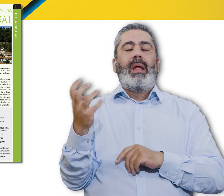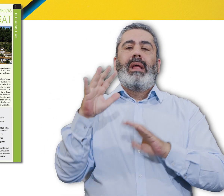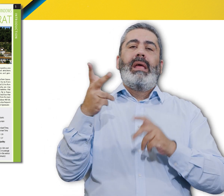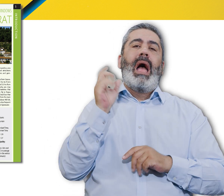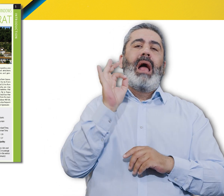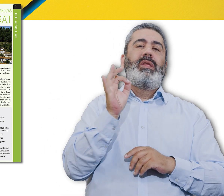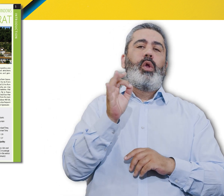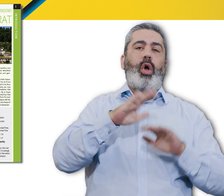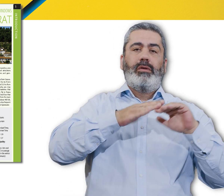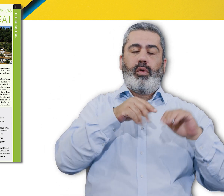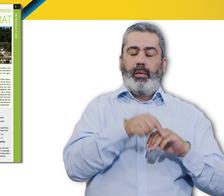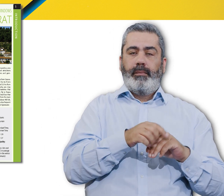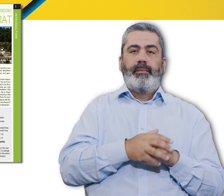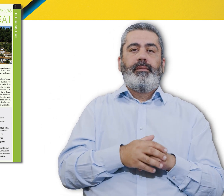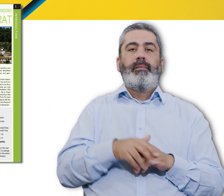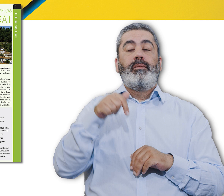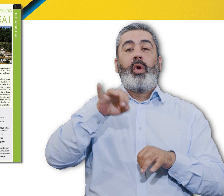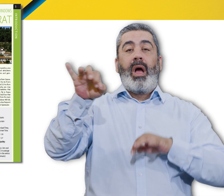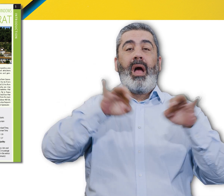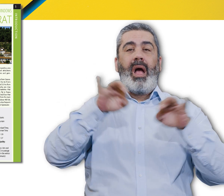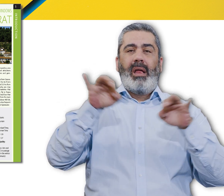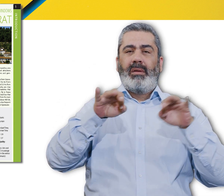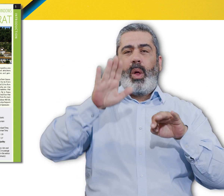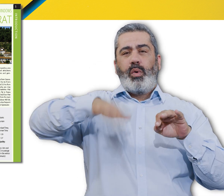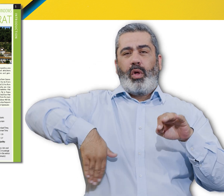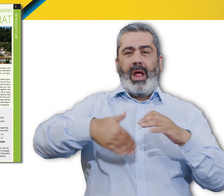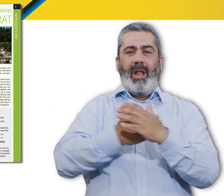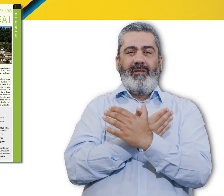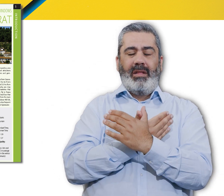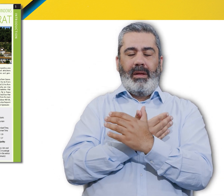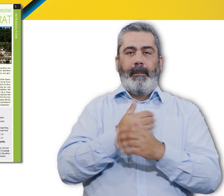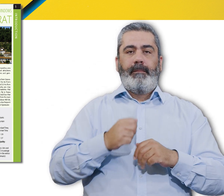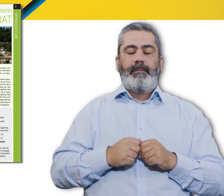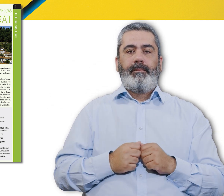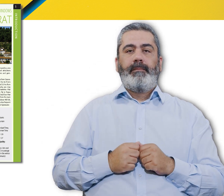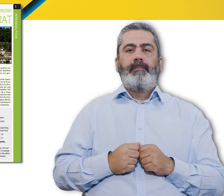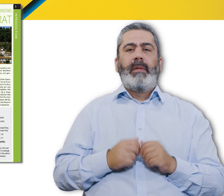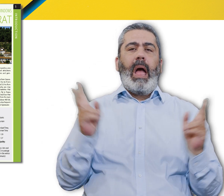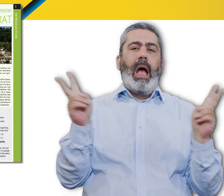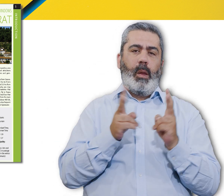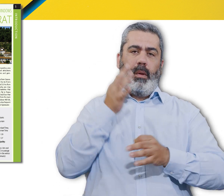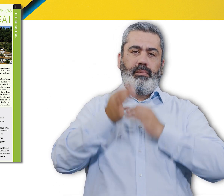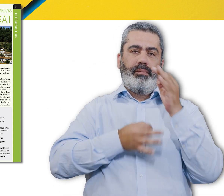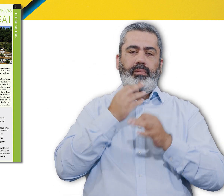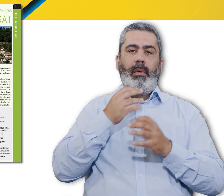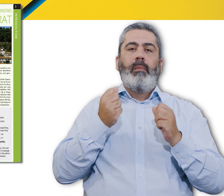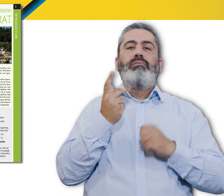showing the location of Birat in South Albania. At a glance. Population, around